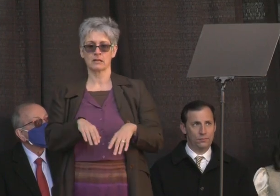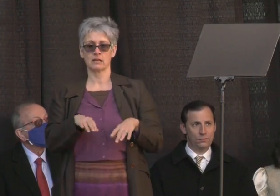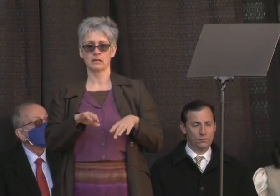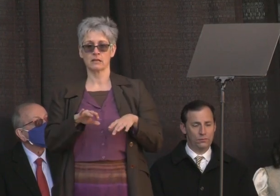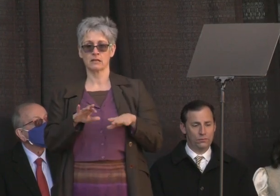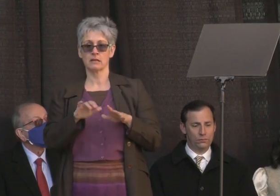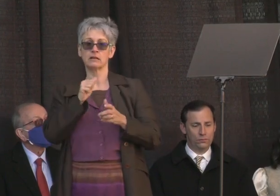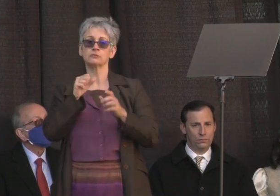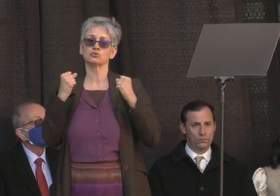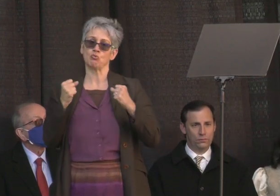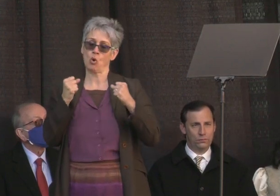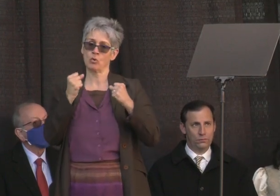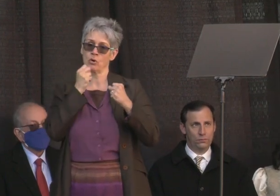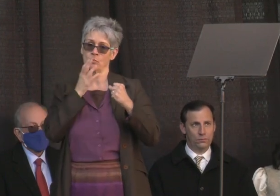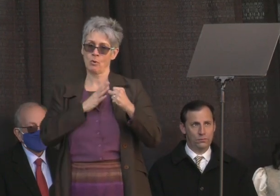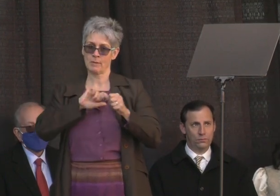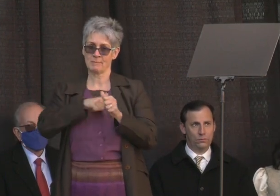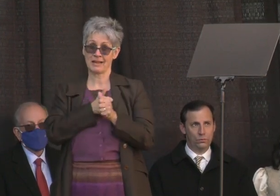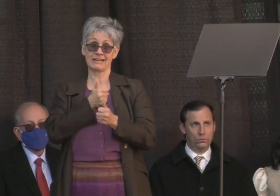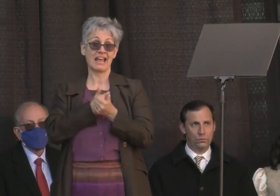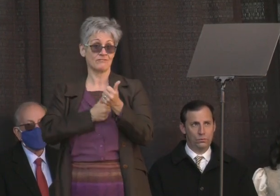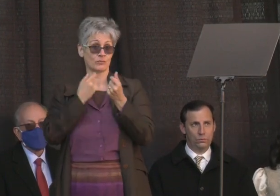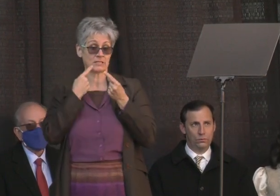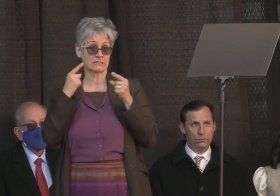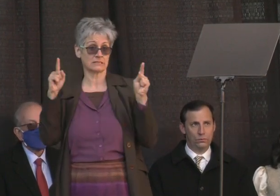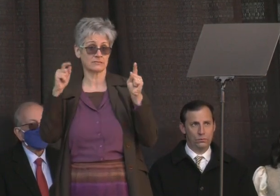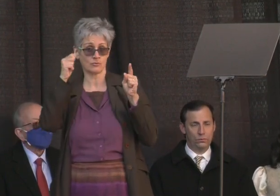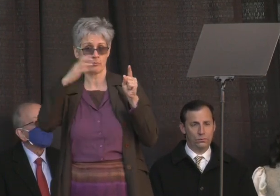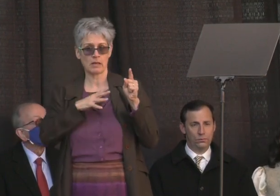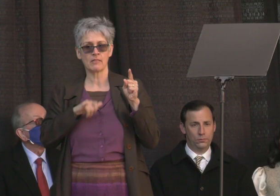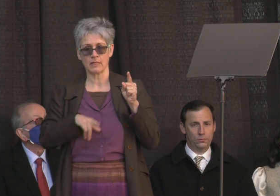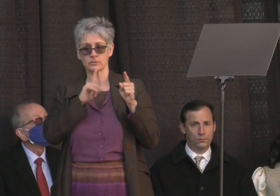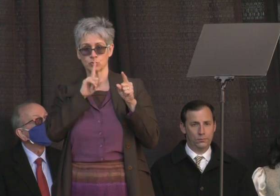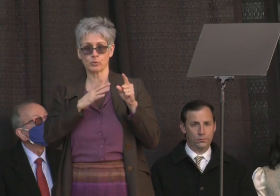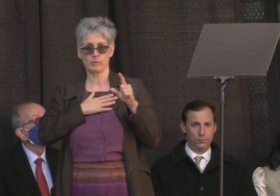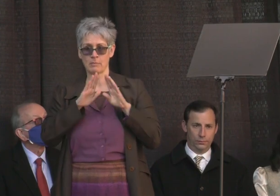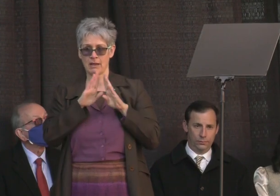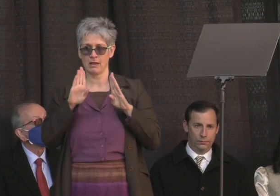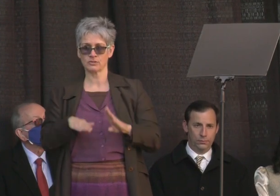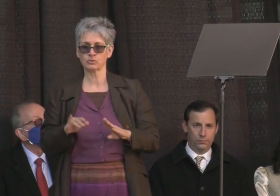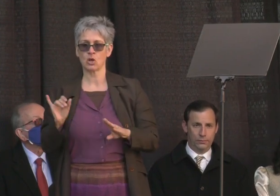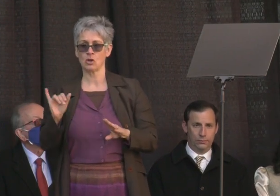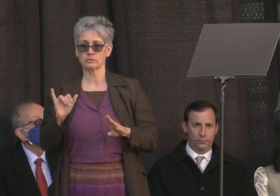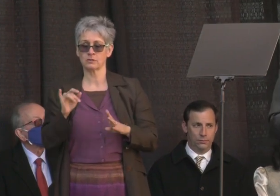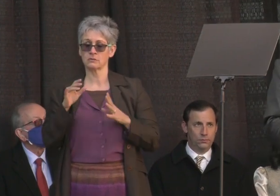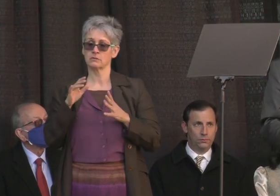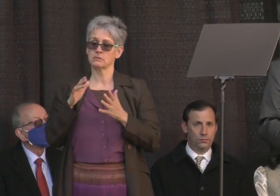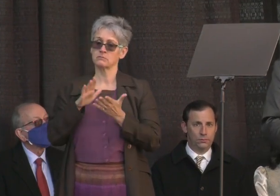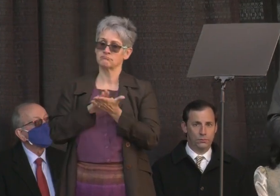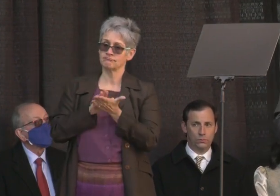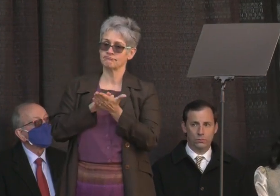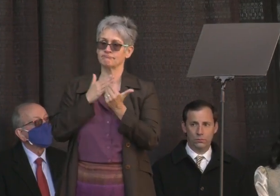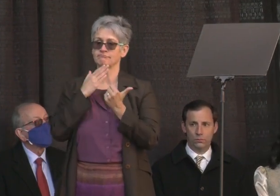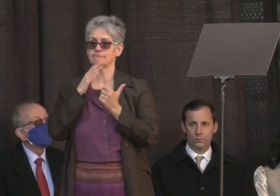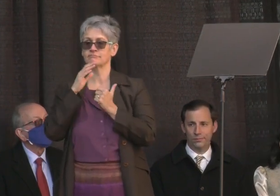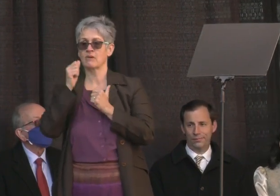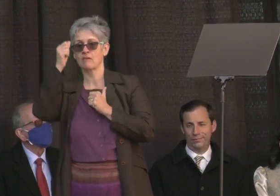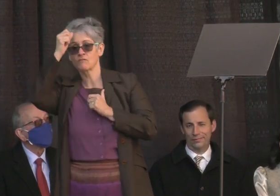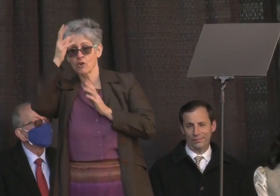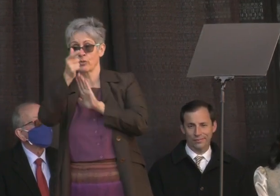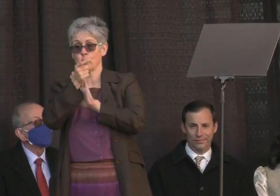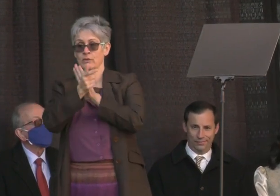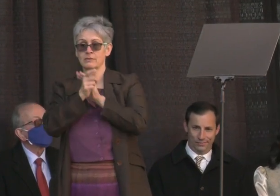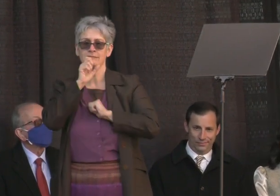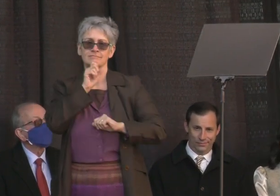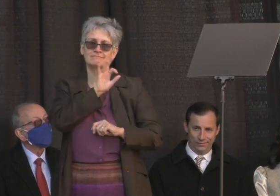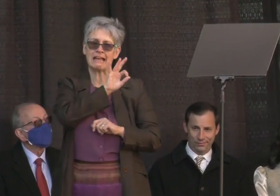a strong woman, and that's certainly true in my house. And I'd like to give a special shout out to my 96-year-old father-in-law who